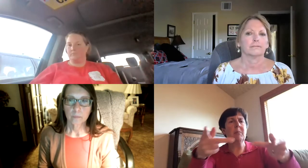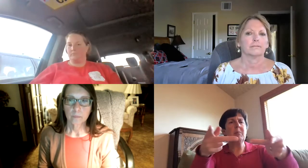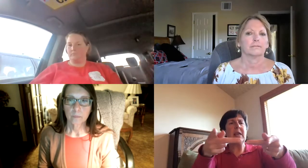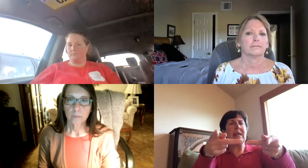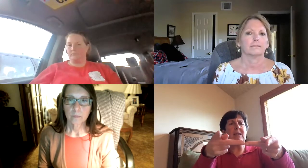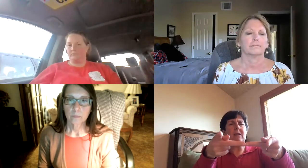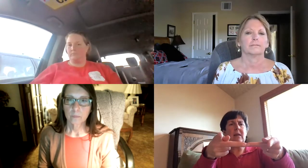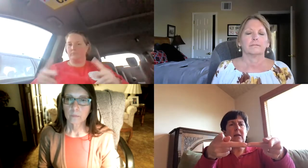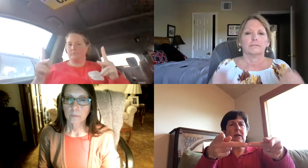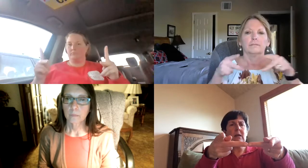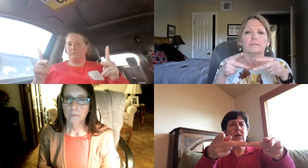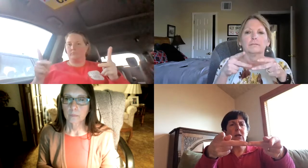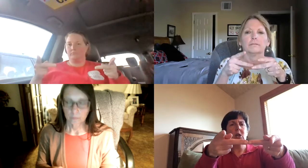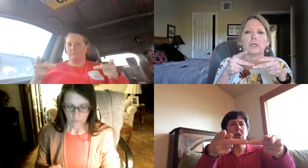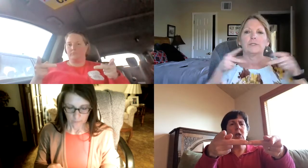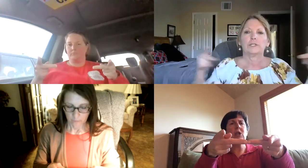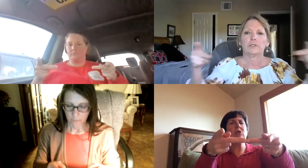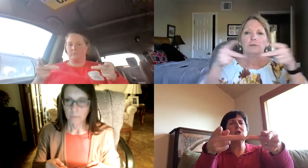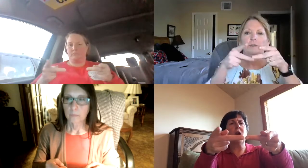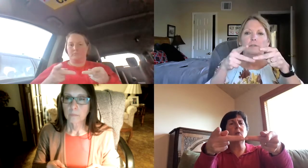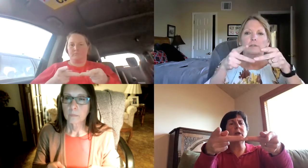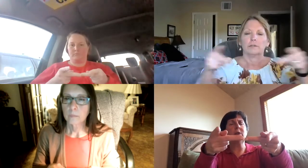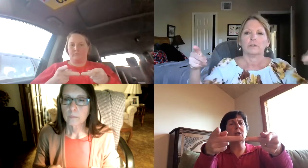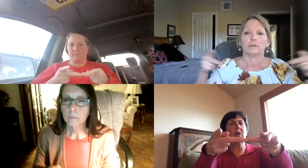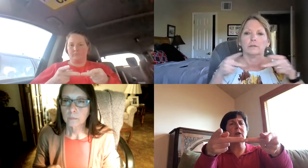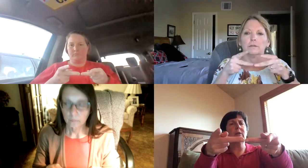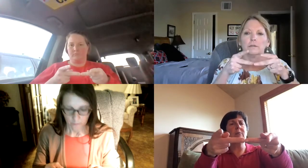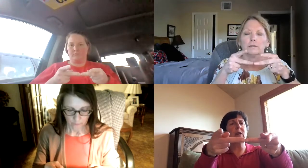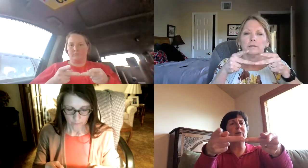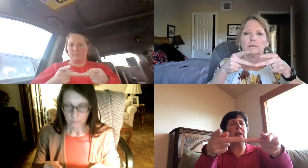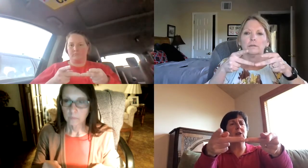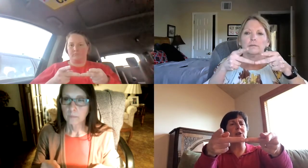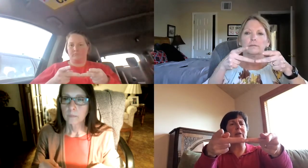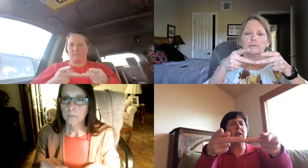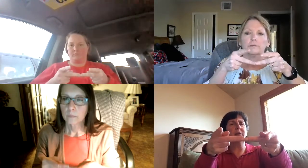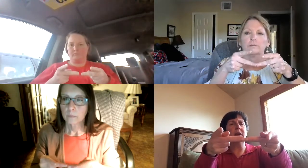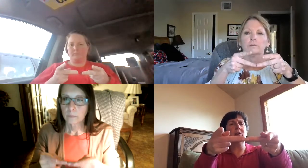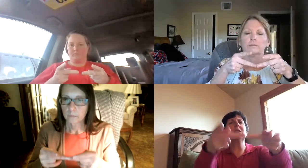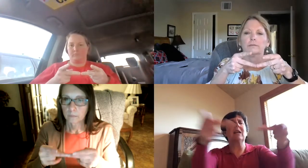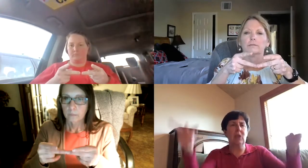is peas. And you start with your middle fingers, your feeling fingers touching, and